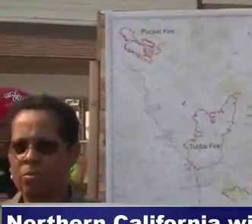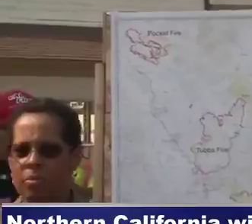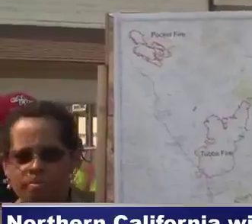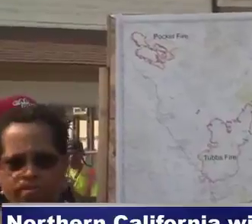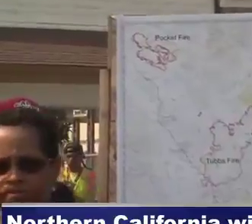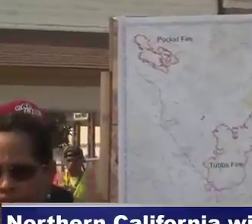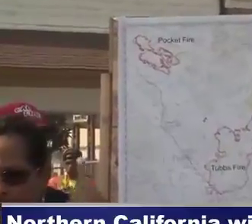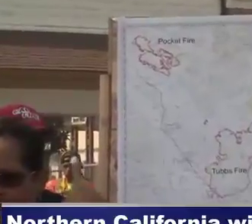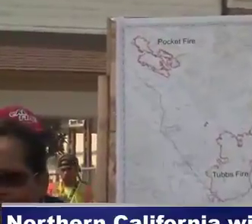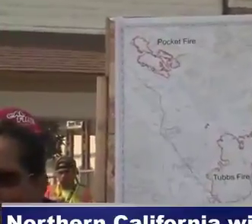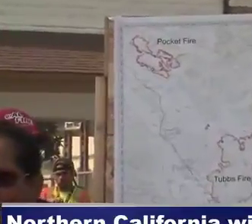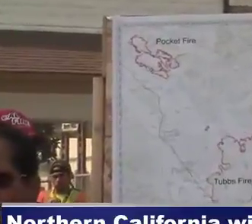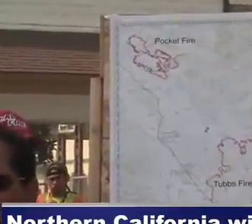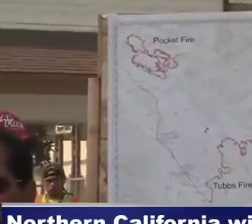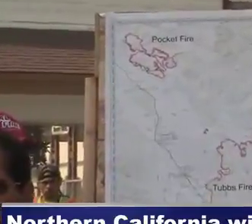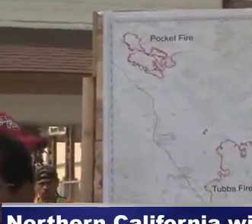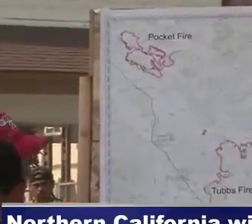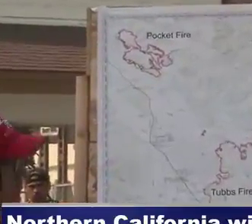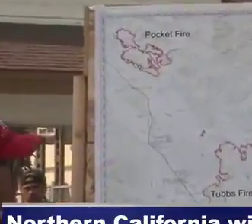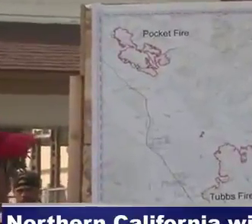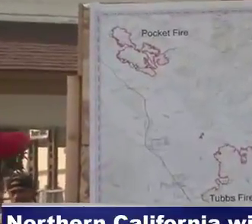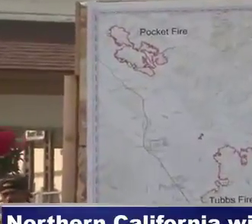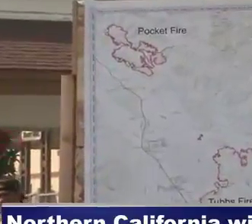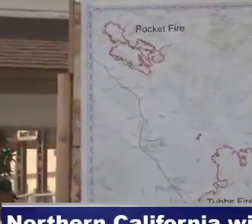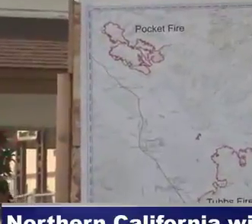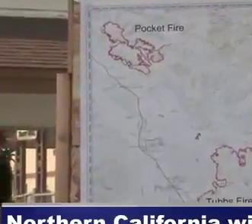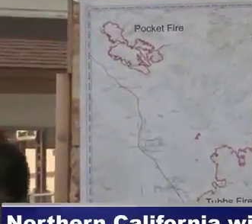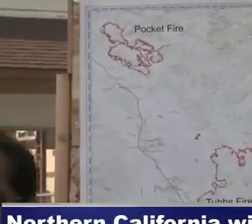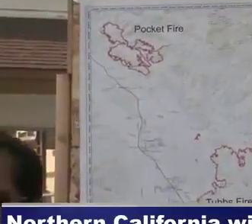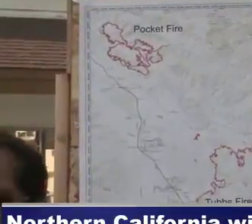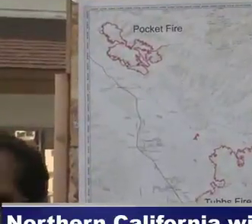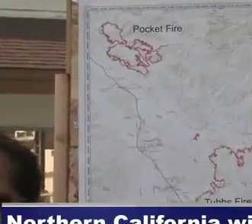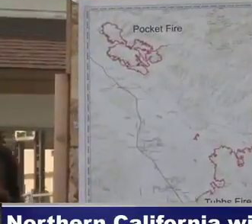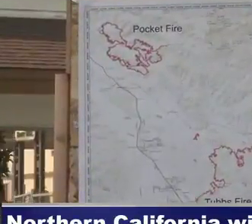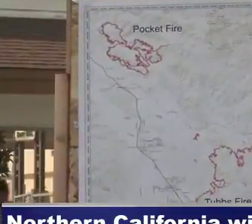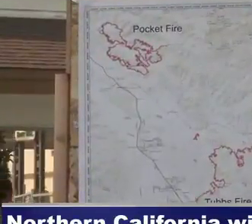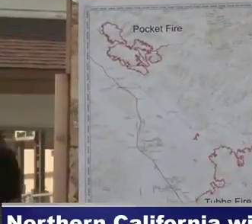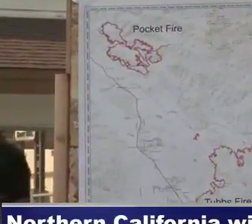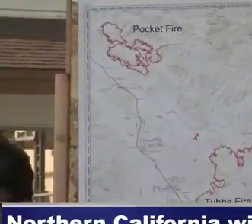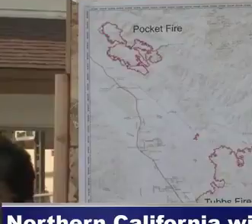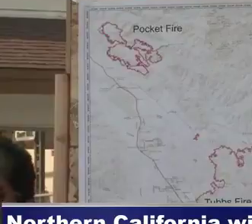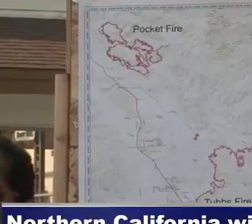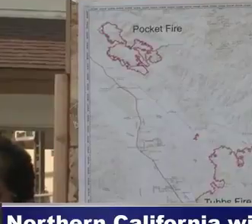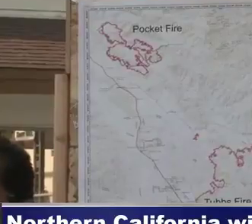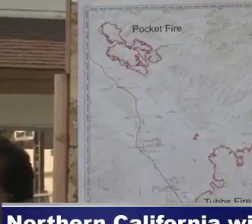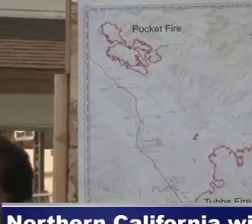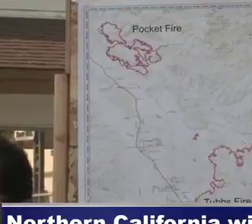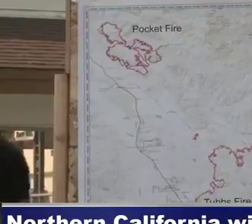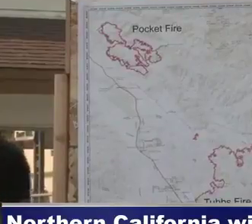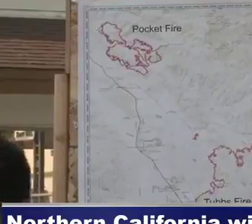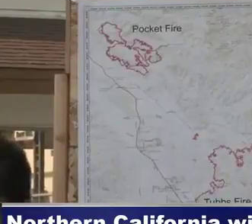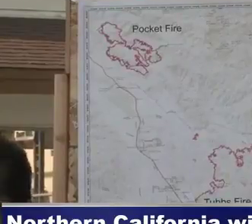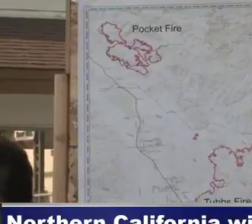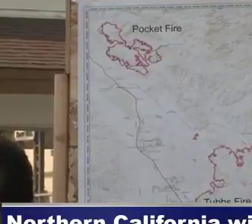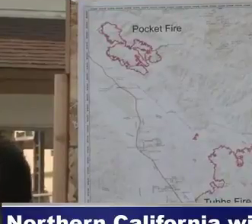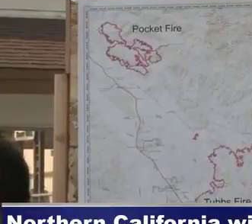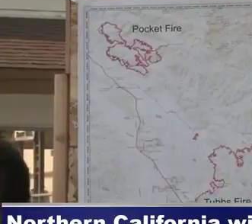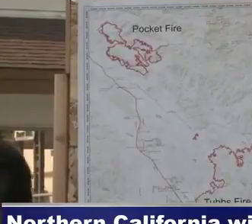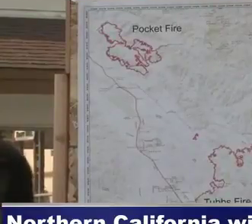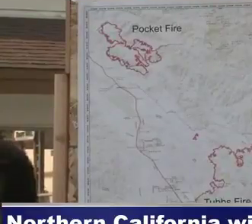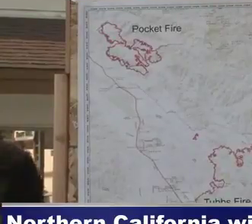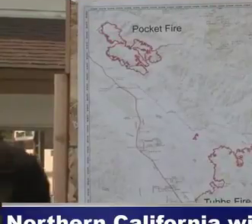apologize for that, the pocket fire. So there's a lot of activity going on in that, working its way to the east direction towards